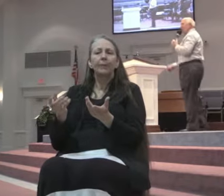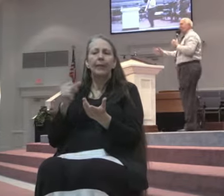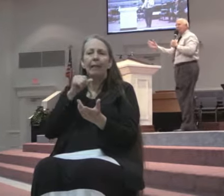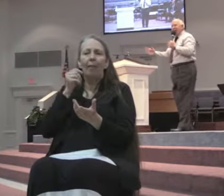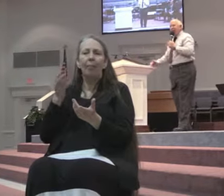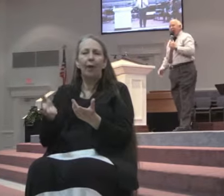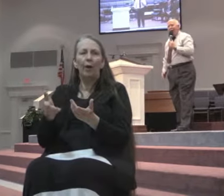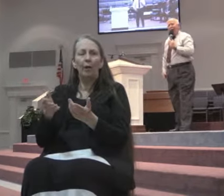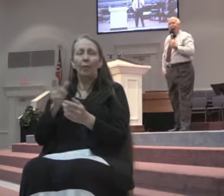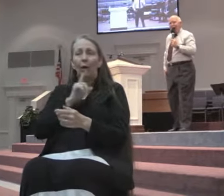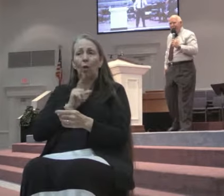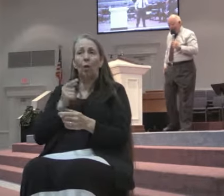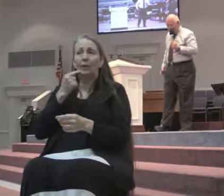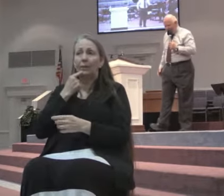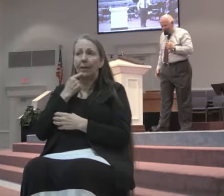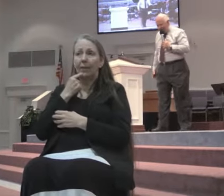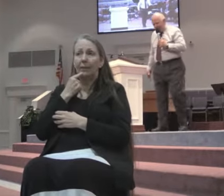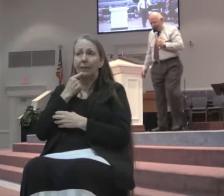The Lord said,